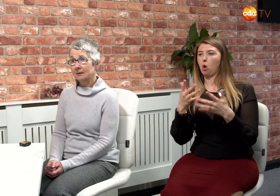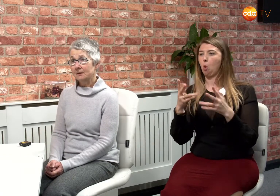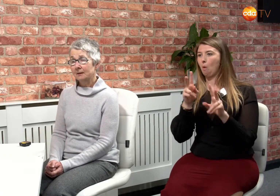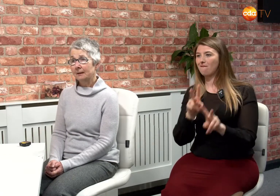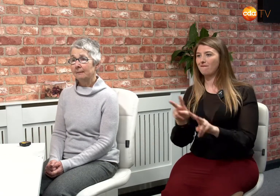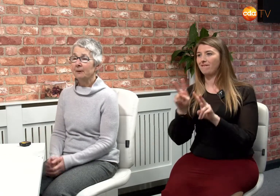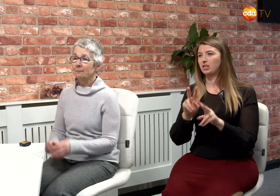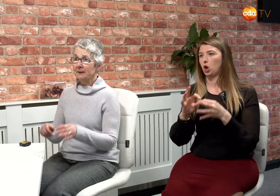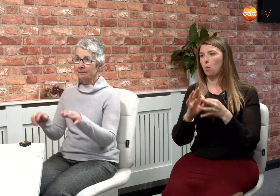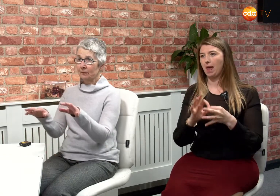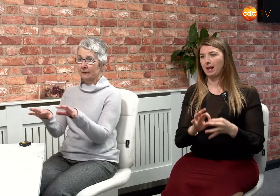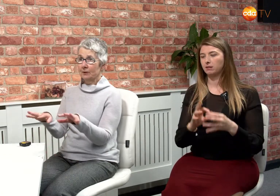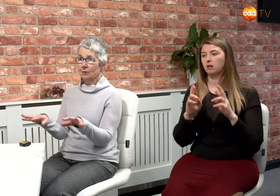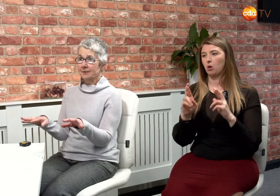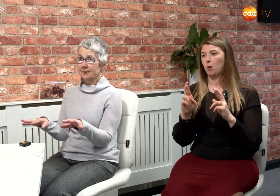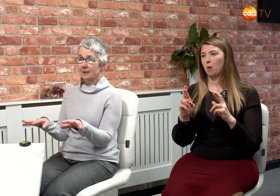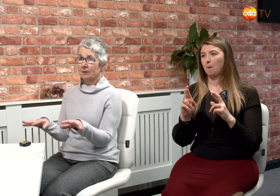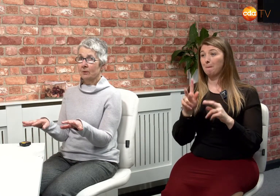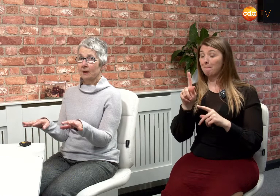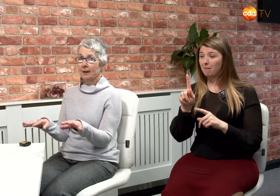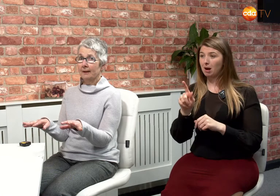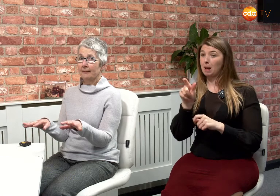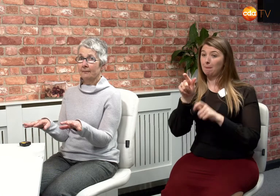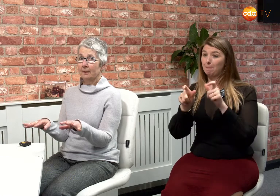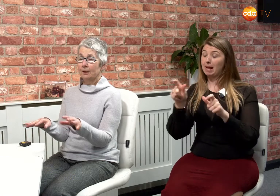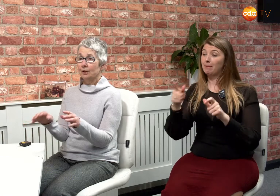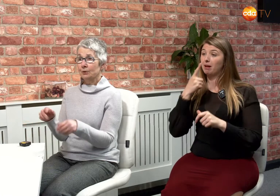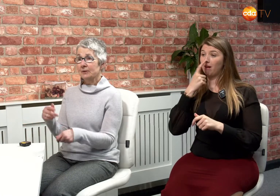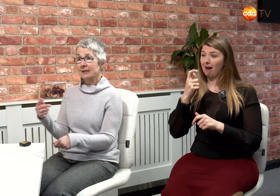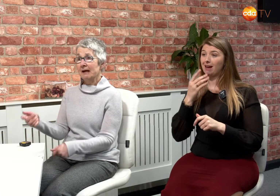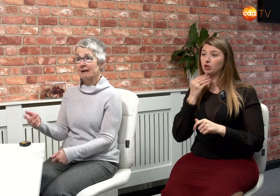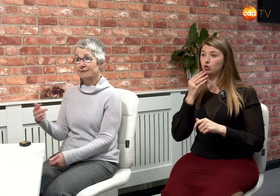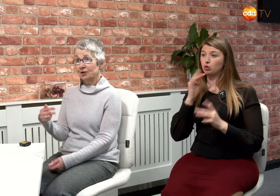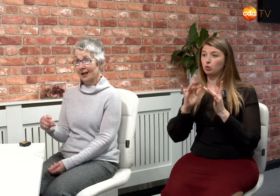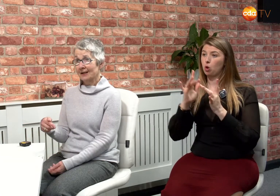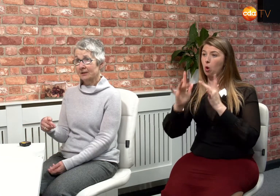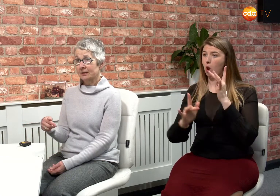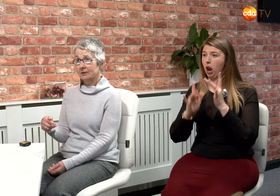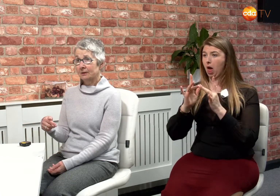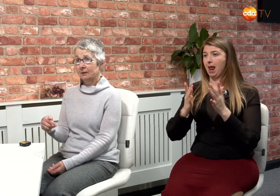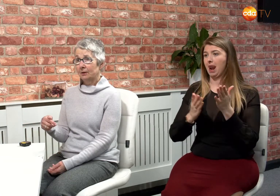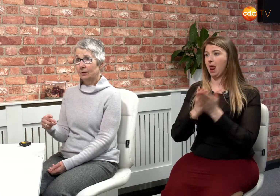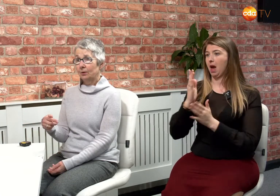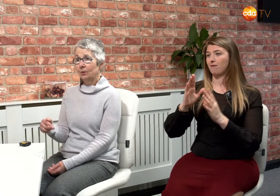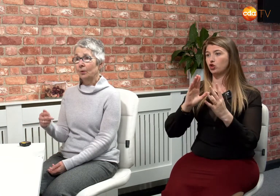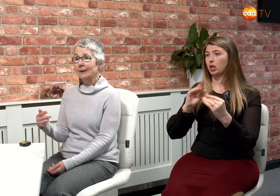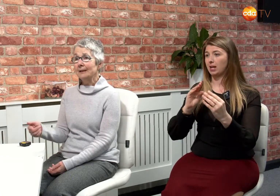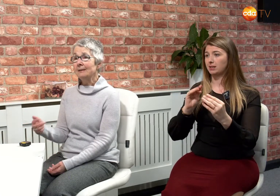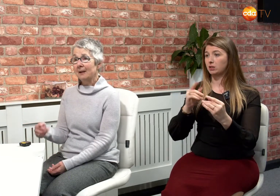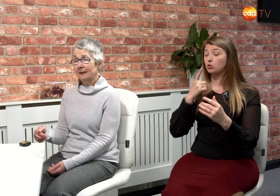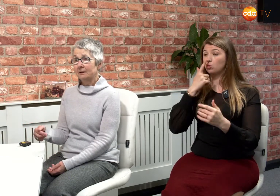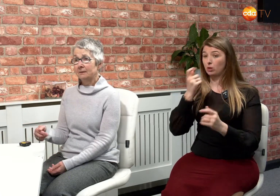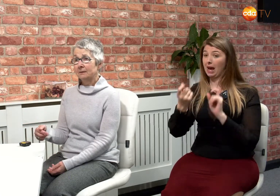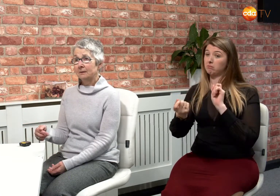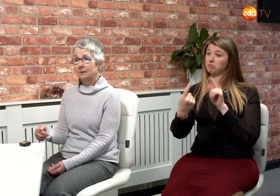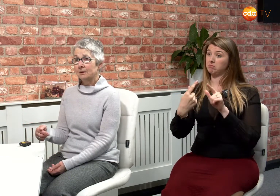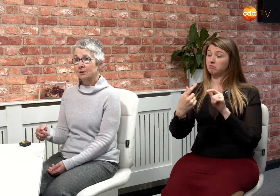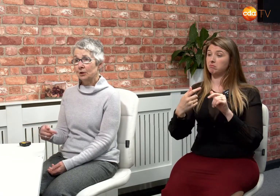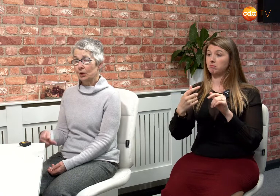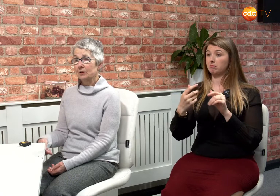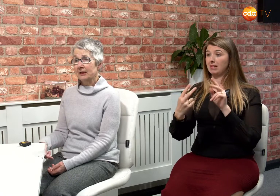video links. But people can also use live chat or